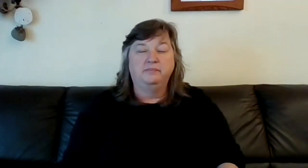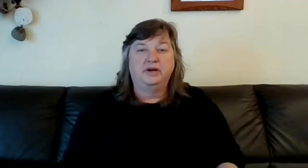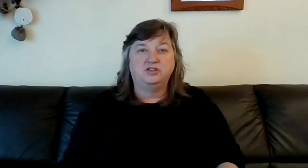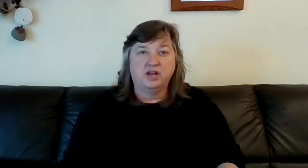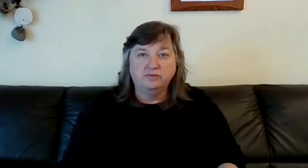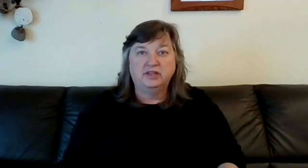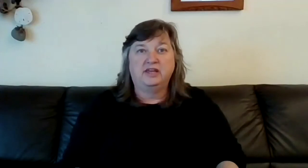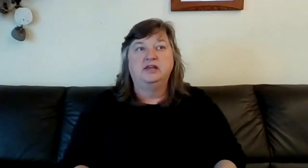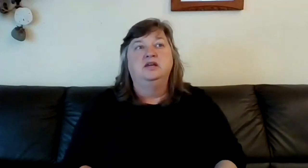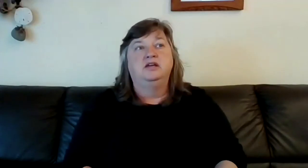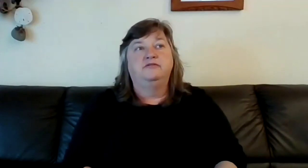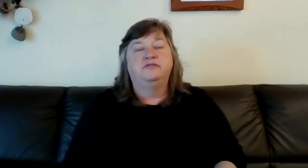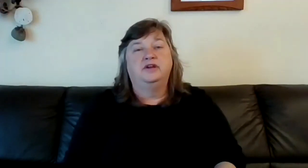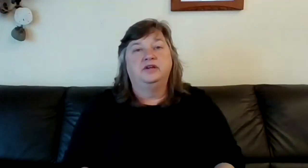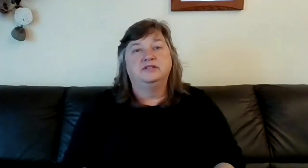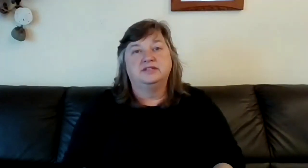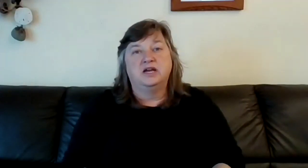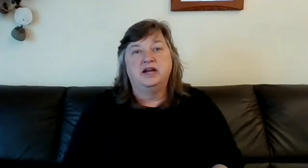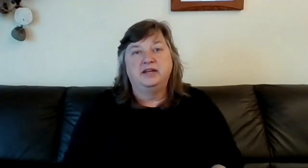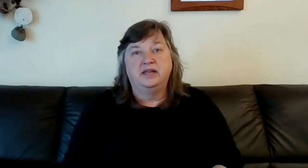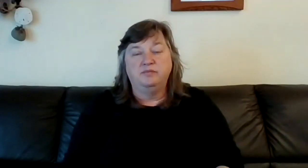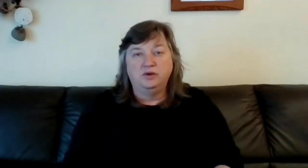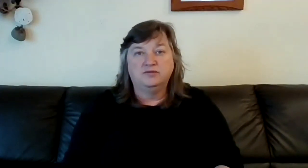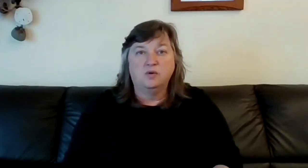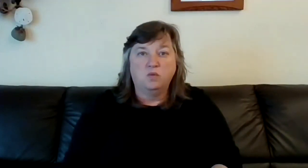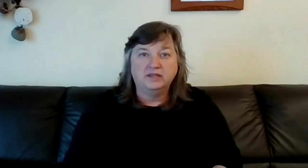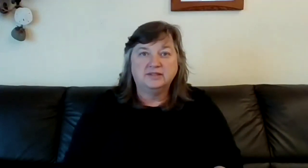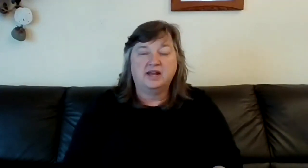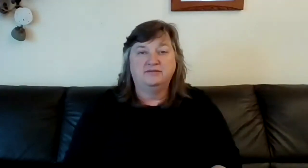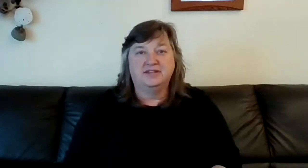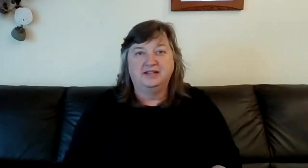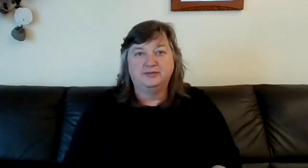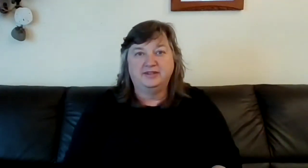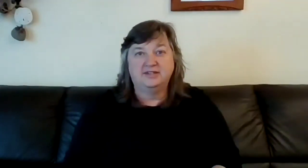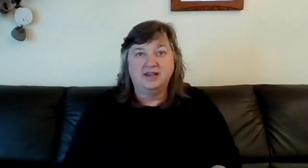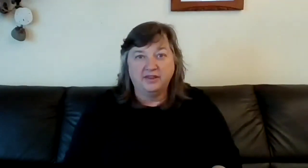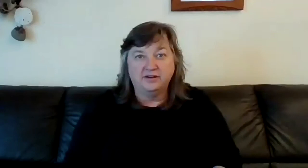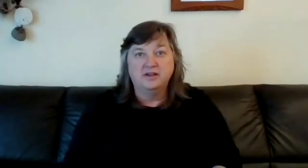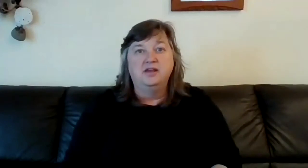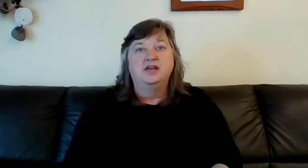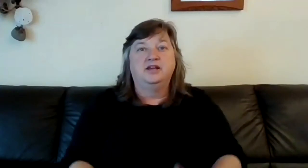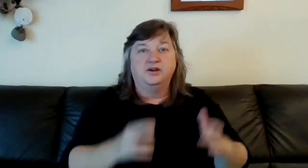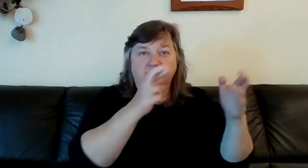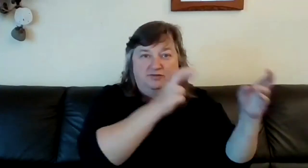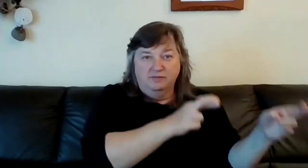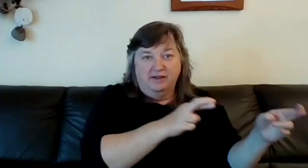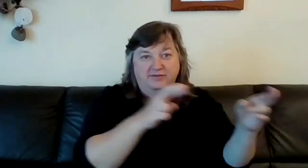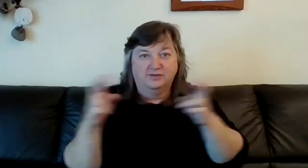But generally, if there is a sign that moves from one side of the signing space to the other, it goes from left to